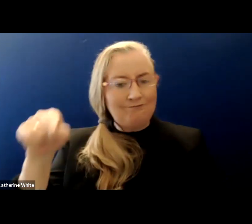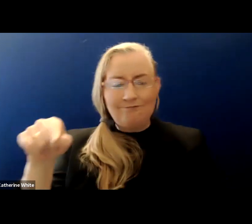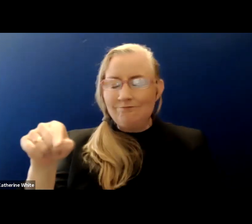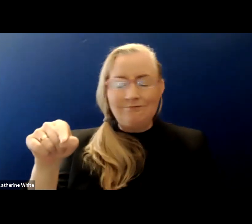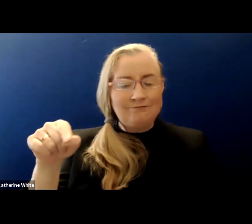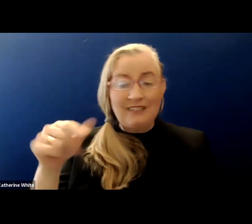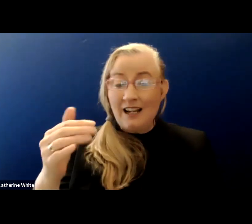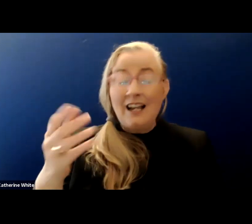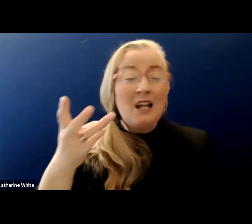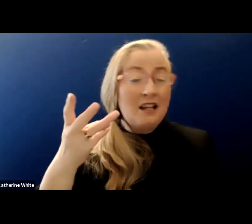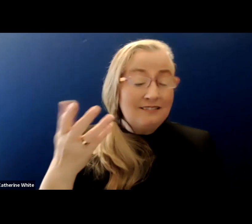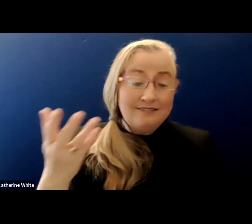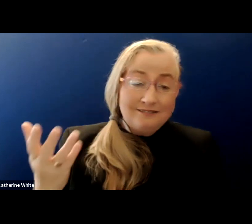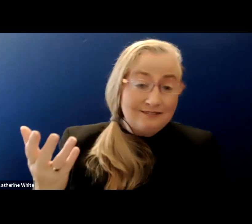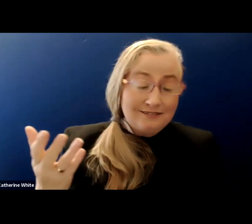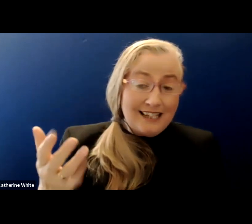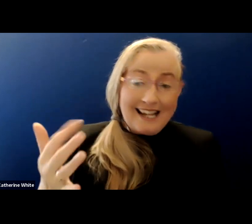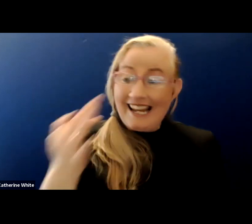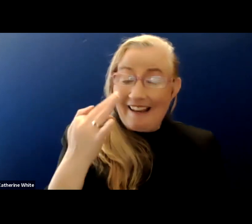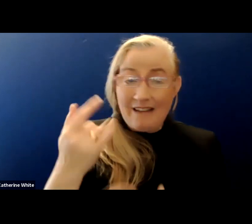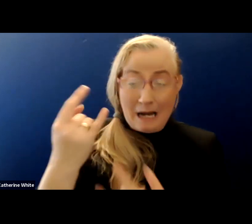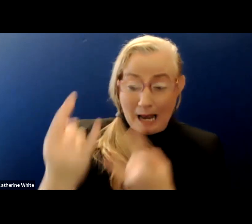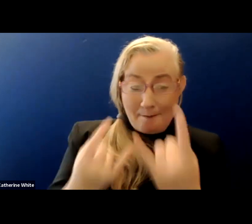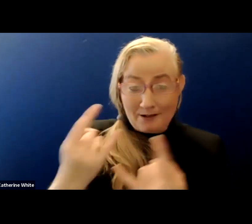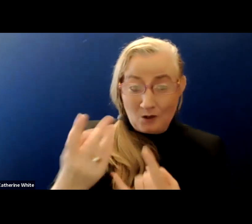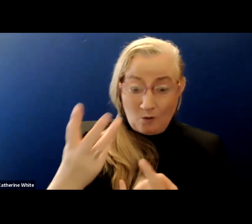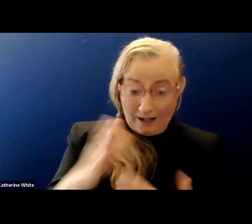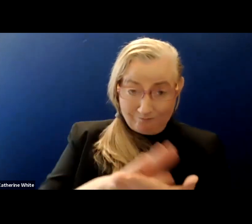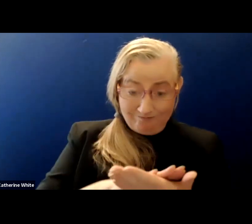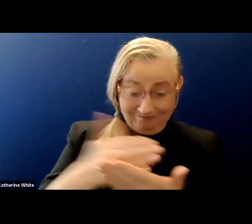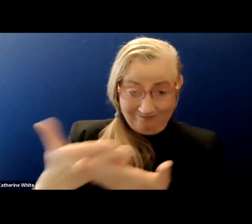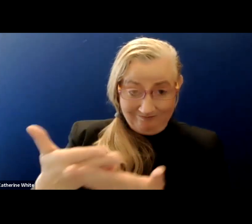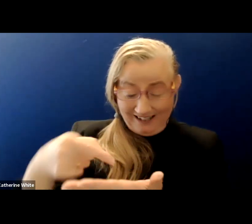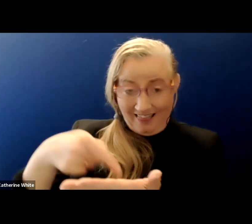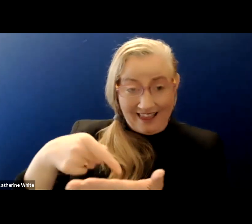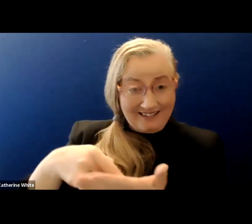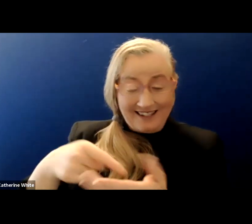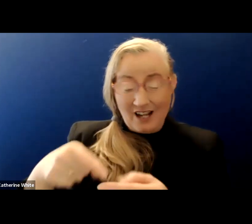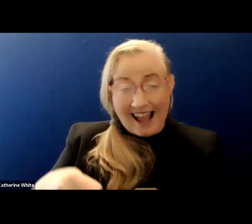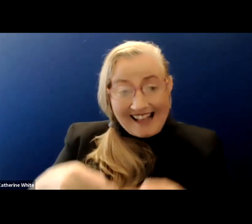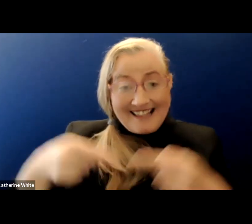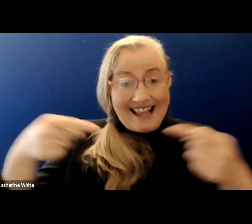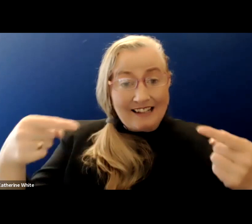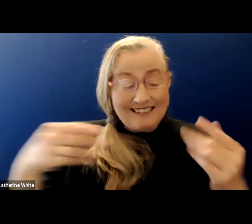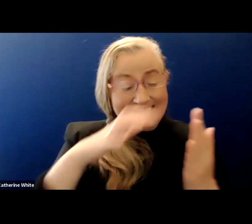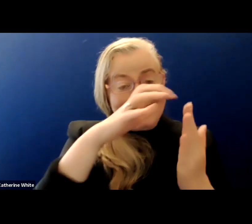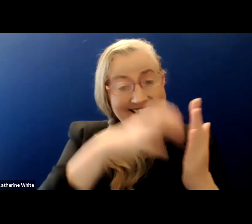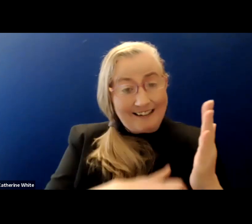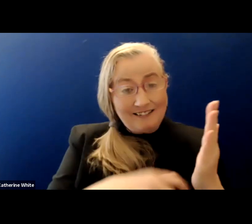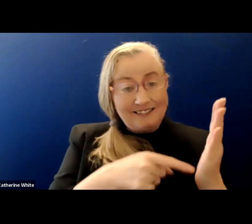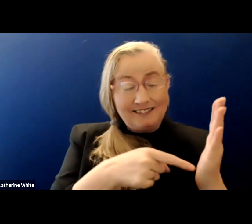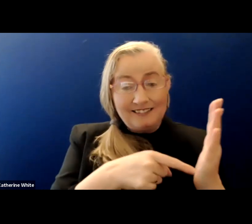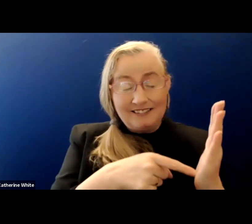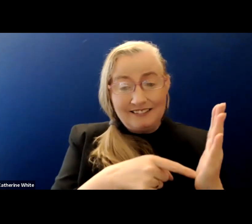If it'll happen, it will require really an interpretation that goes against the text. So this is one